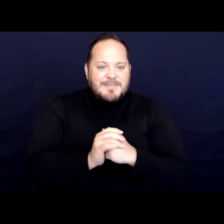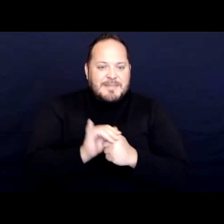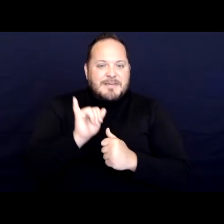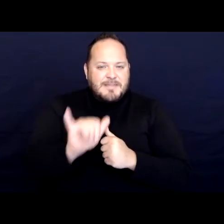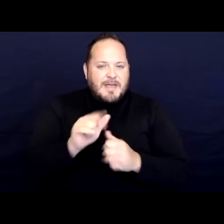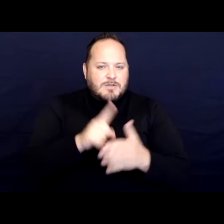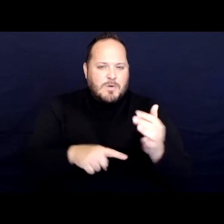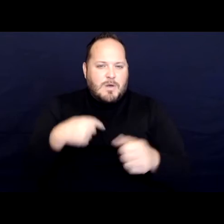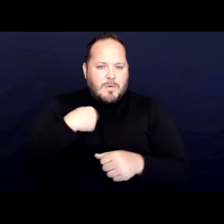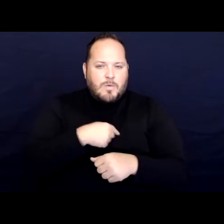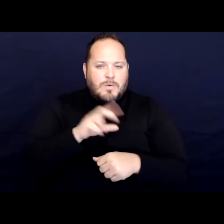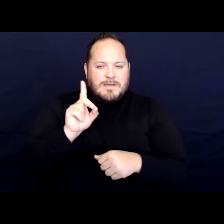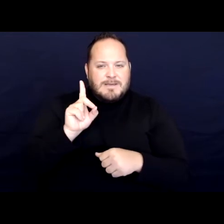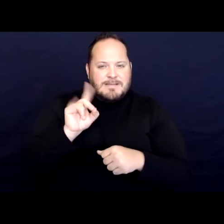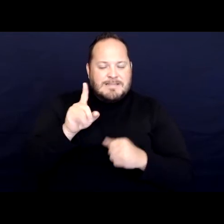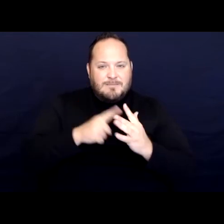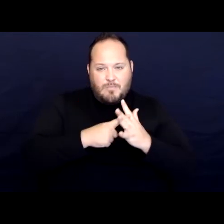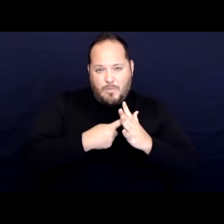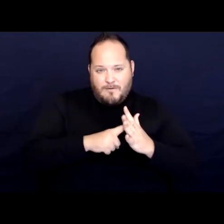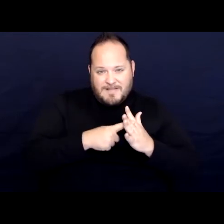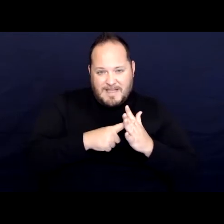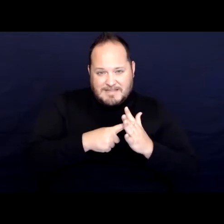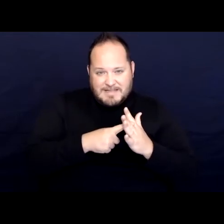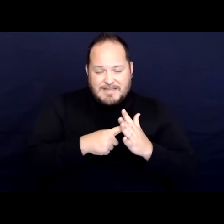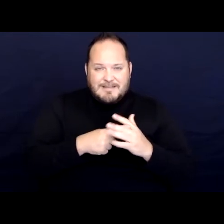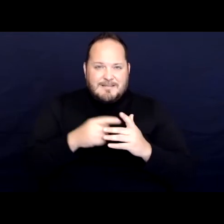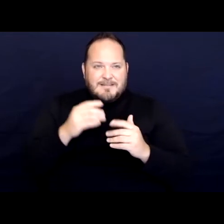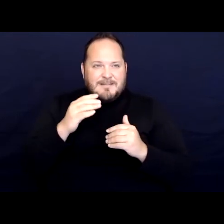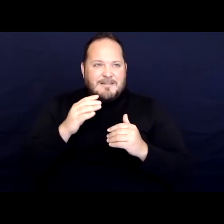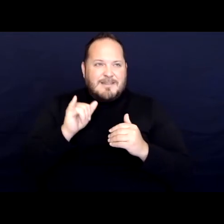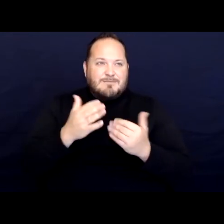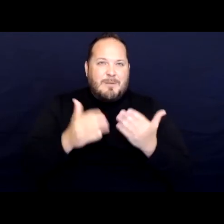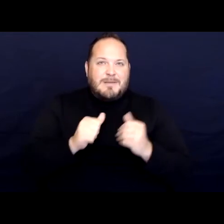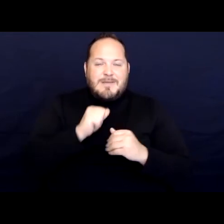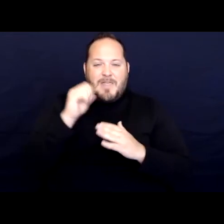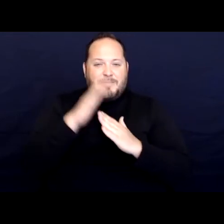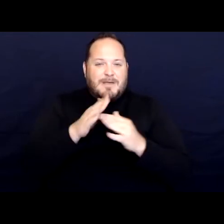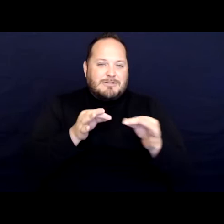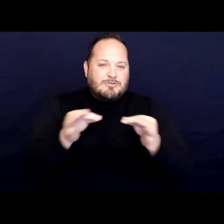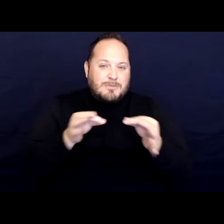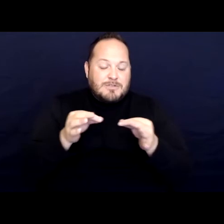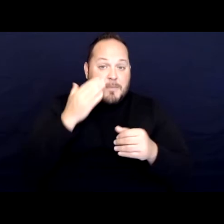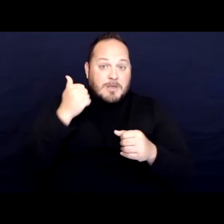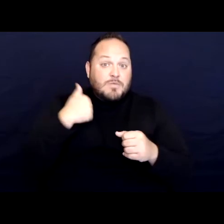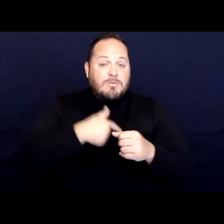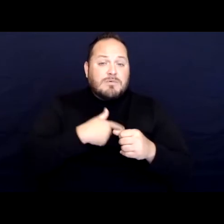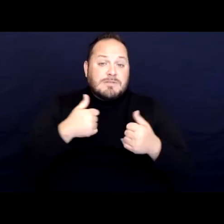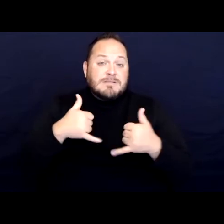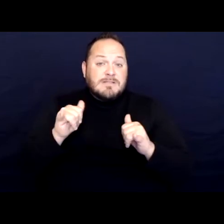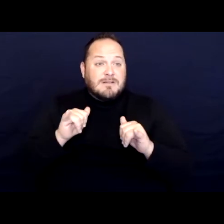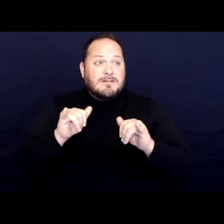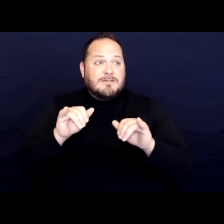did prophylactically, and that's probably not a really good description, because we were still reacting very